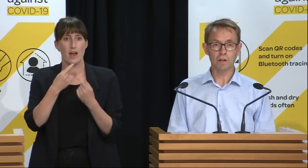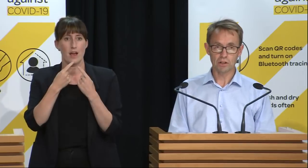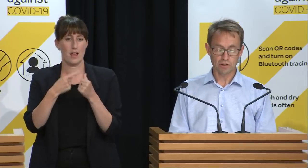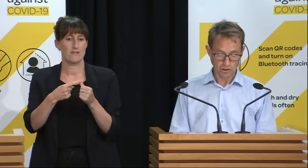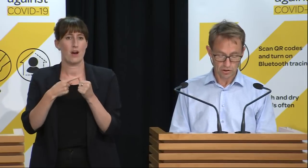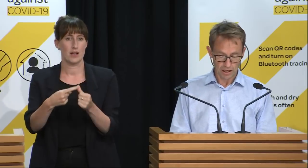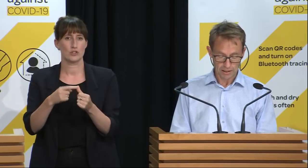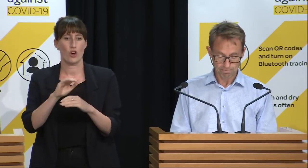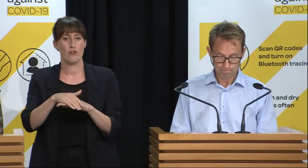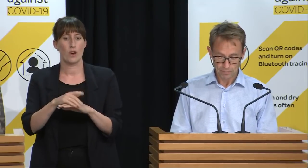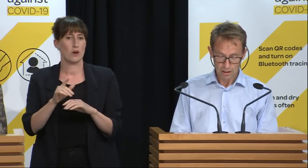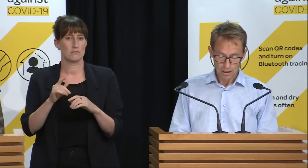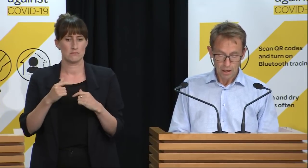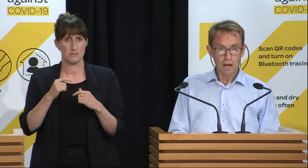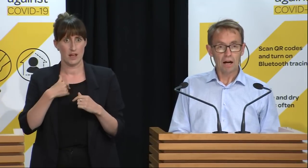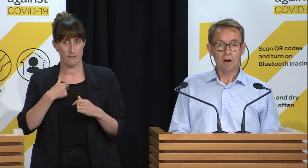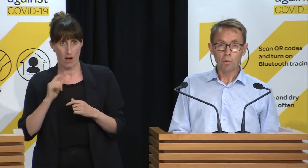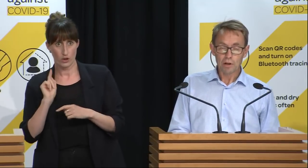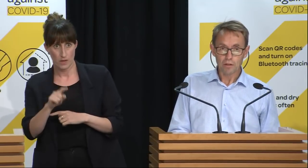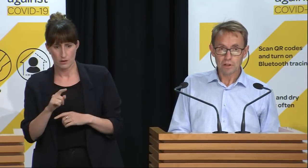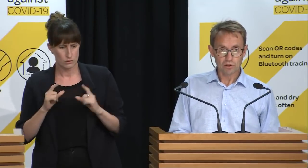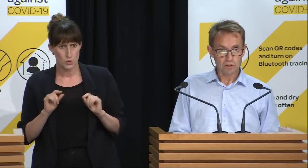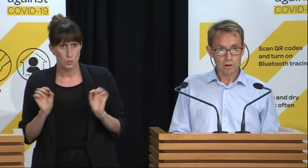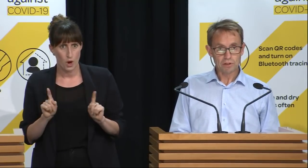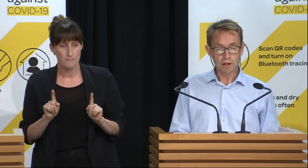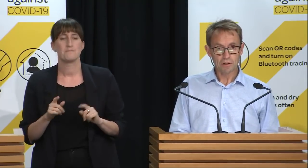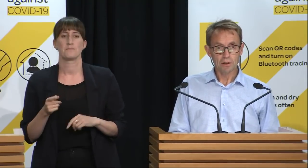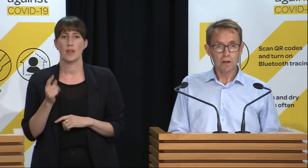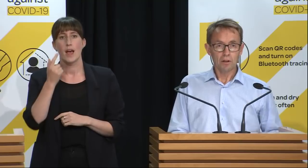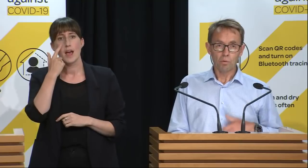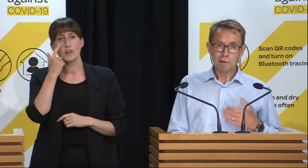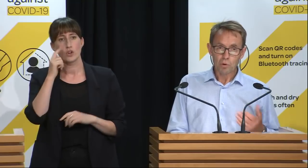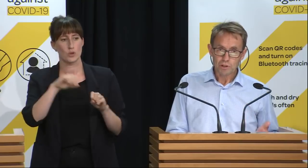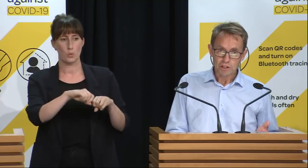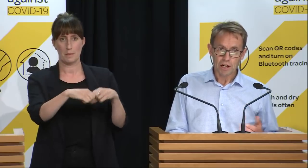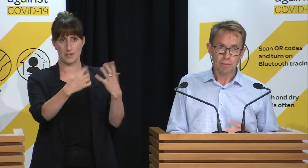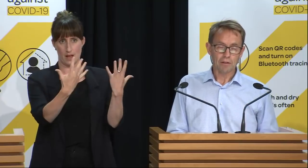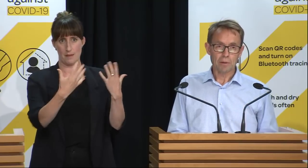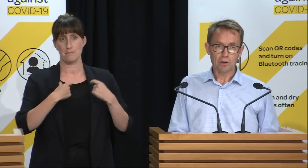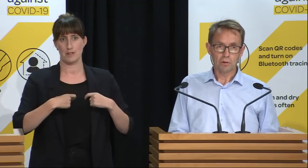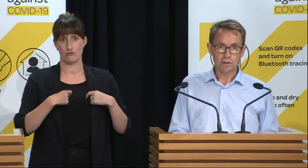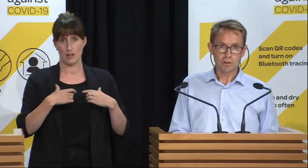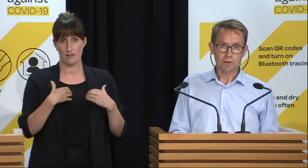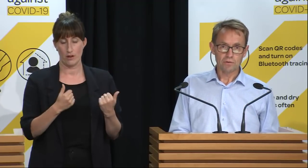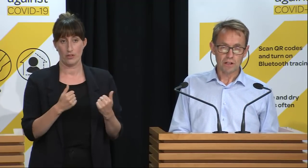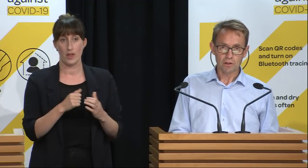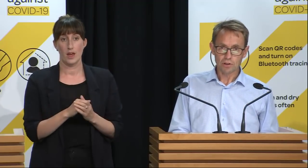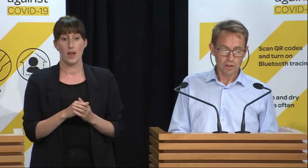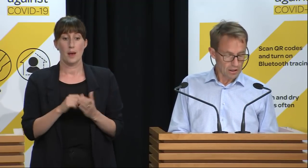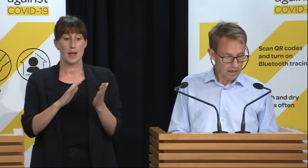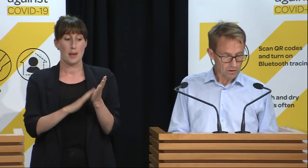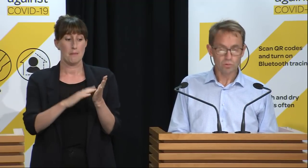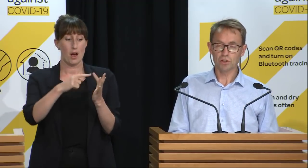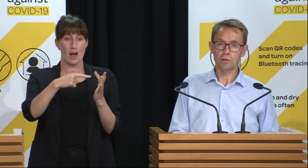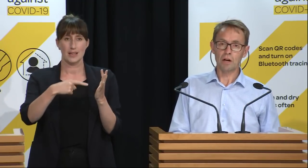about what action they should take. They will be on the Ministry's website. There will be more detail about the Manukau Institute of